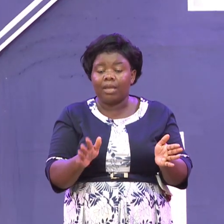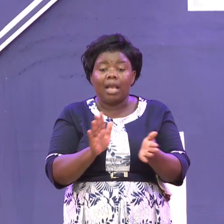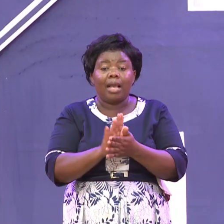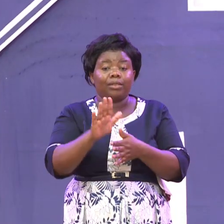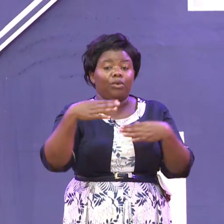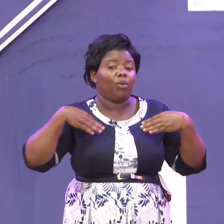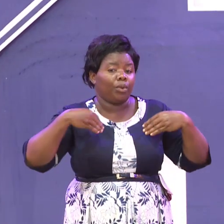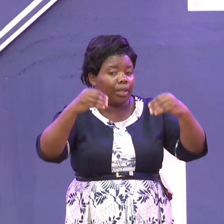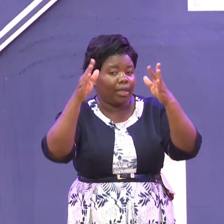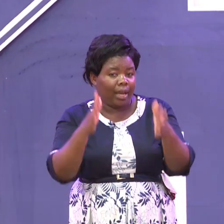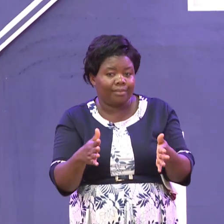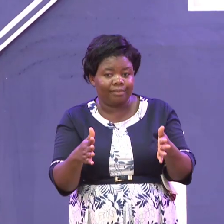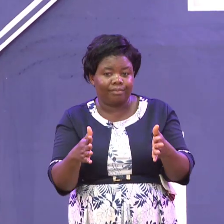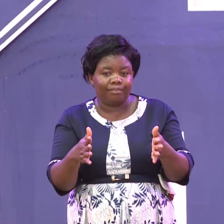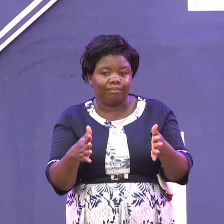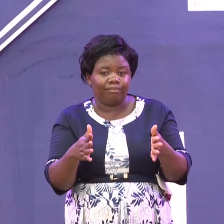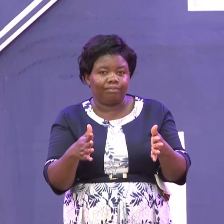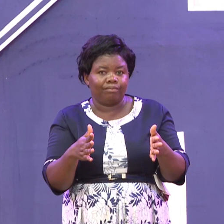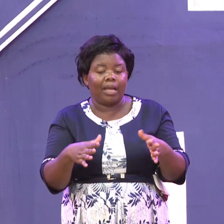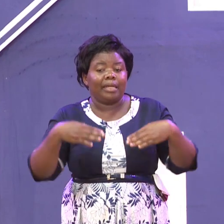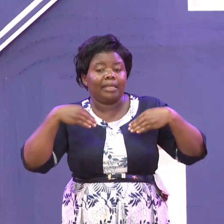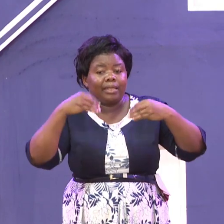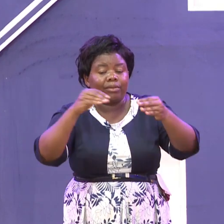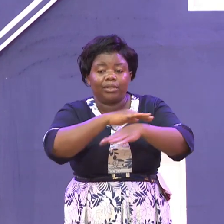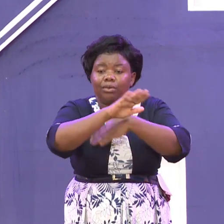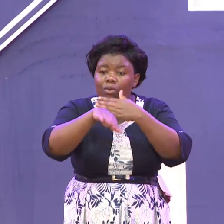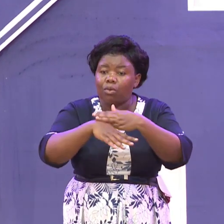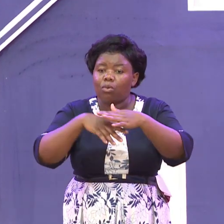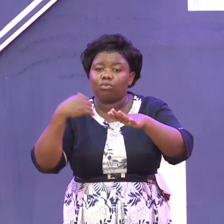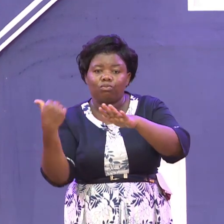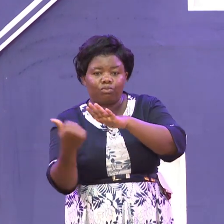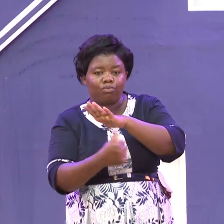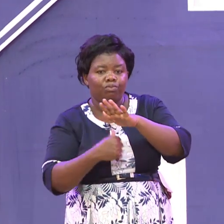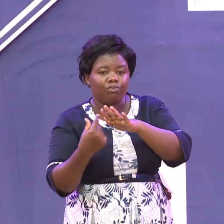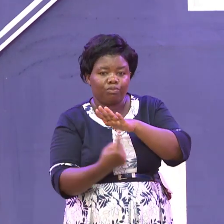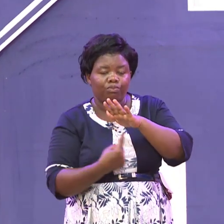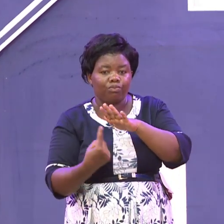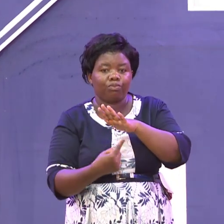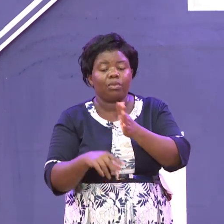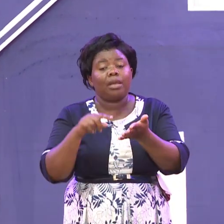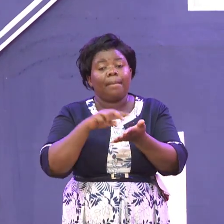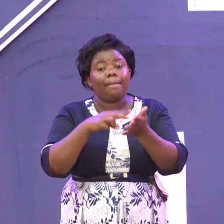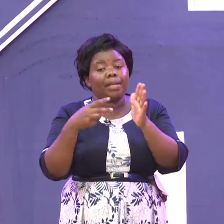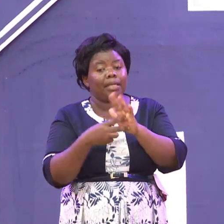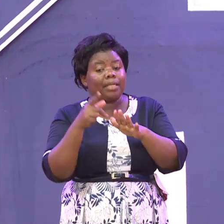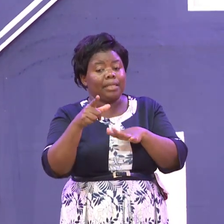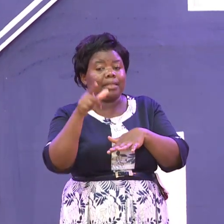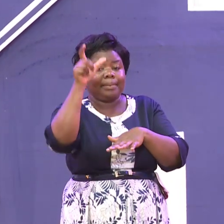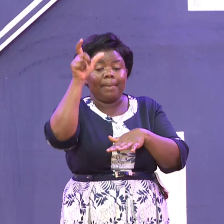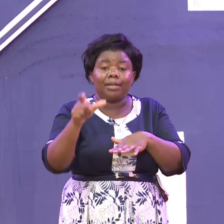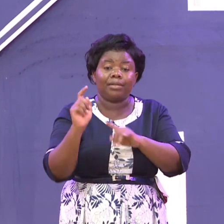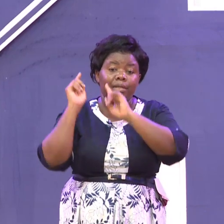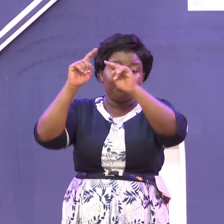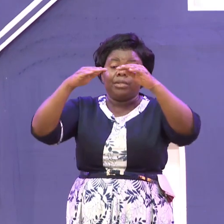we. He is his healer. Yamuwonya mu bizibu. He heals him in problems. Kitegeeza omuntu ono atuuse ku